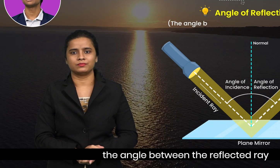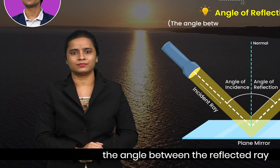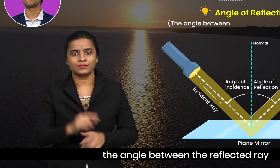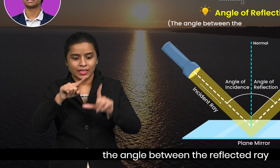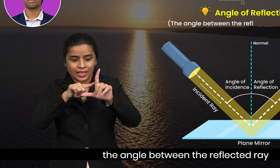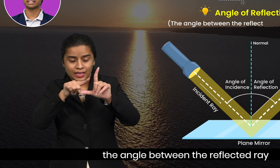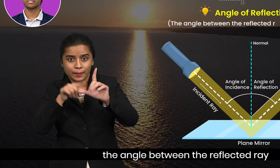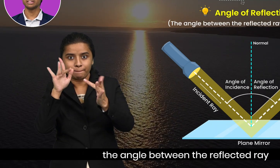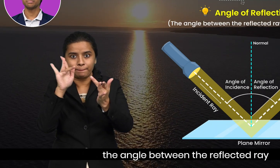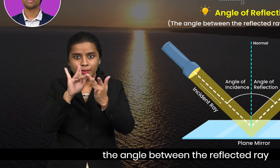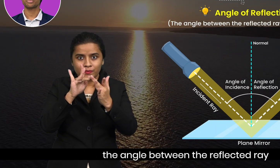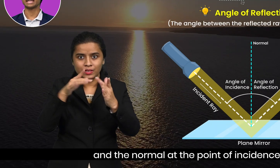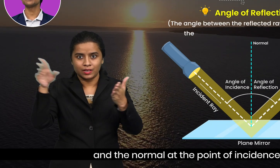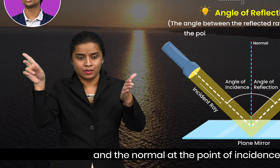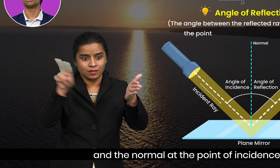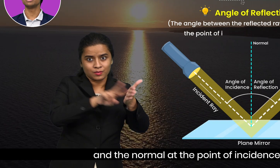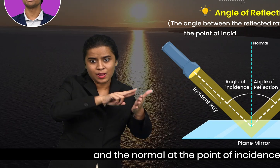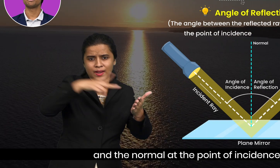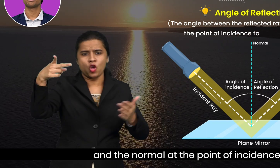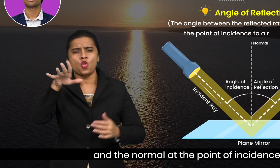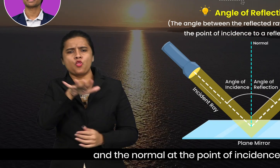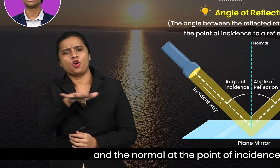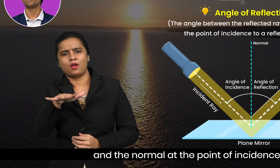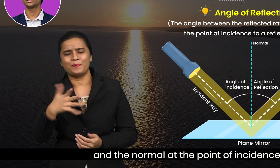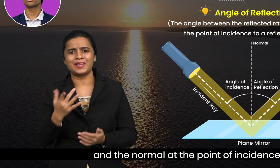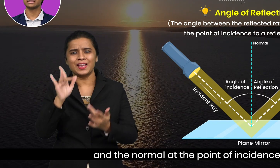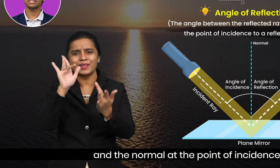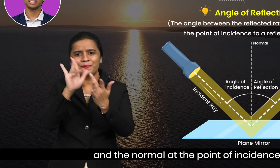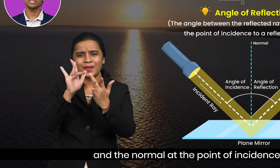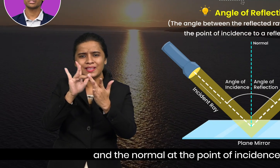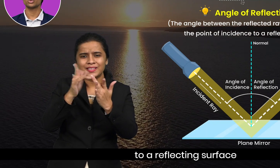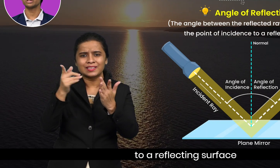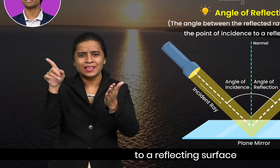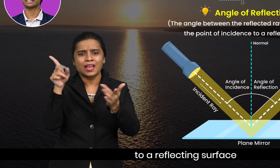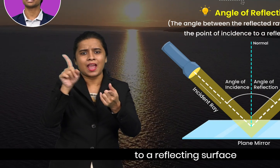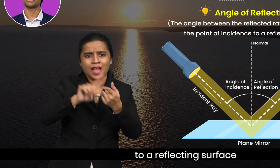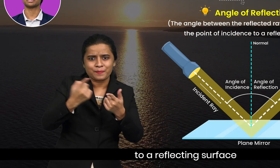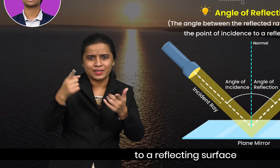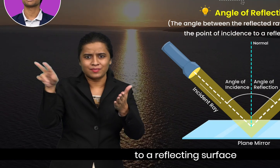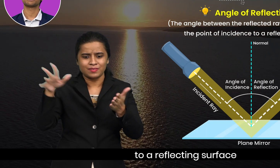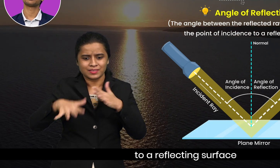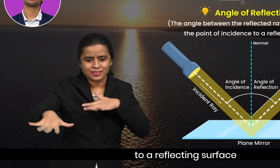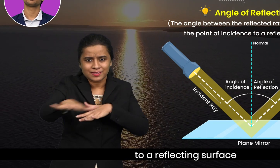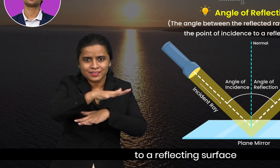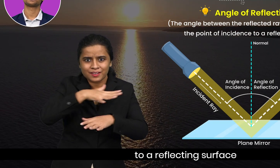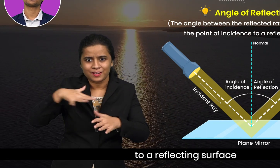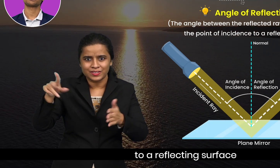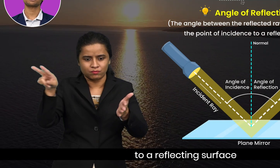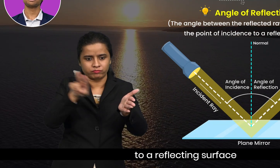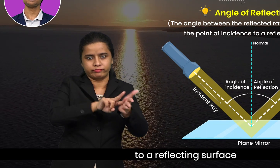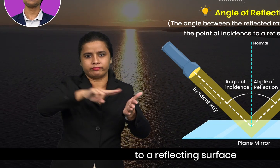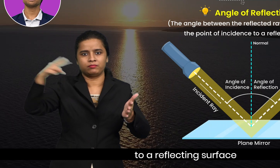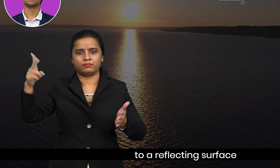the angle between the reflected ray and the normal at the point of incidence to a reflecting surface,